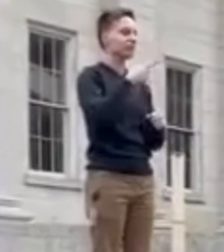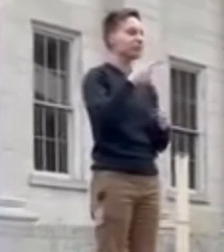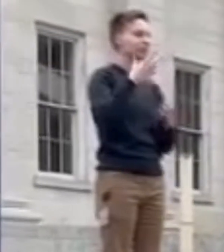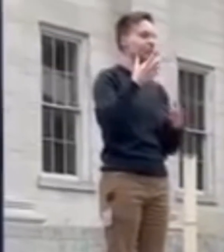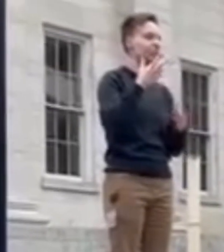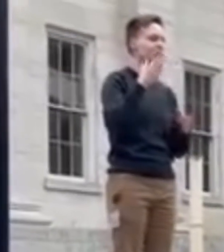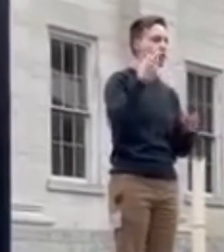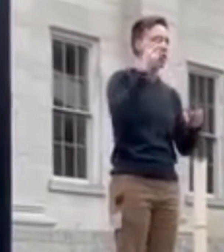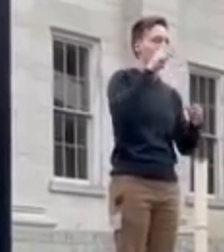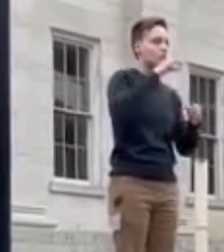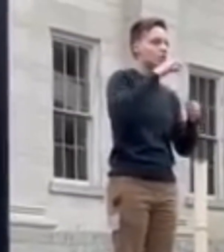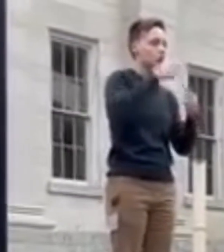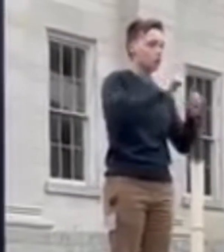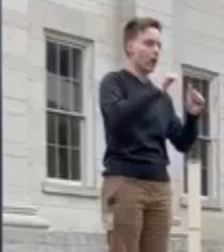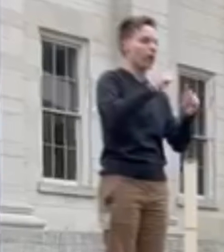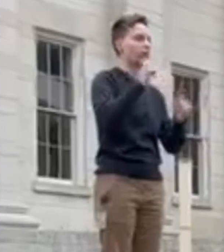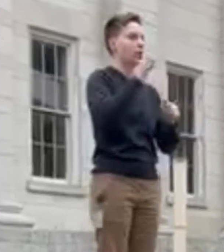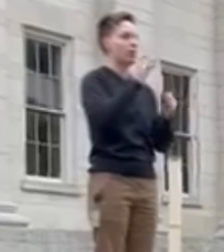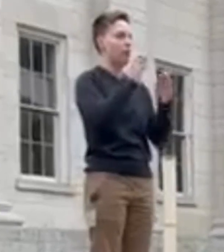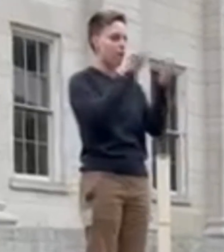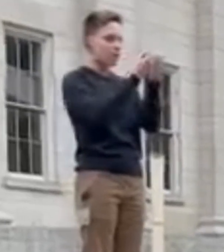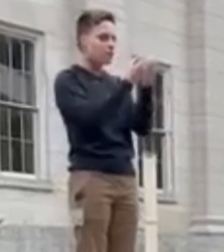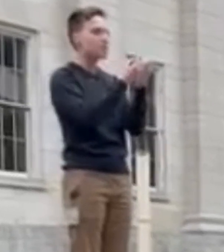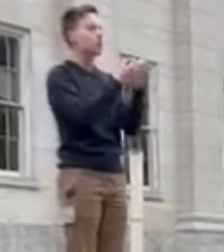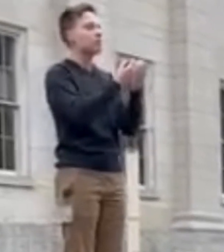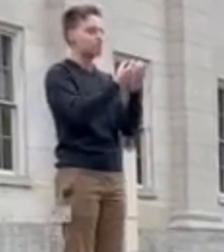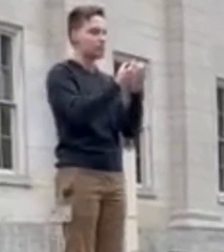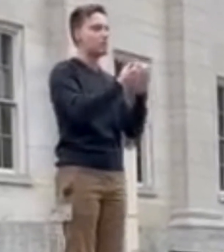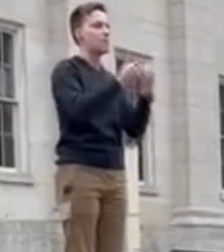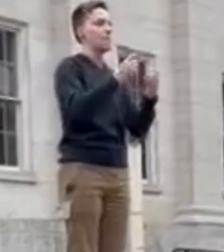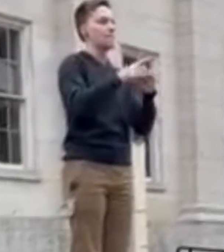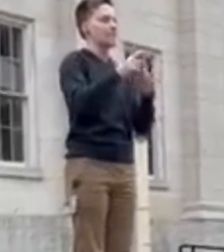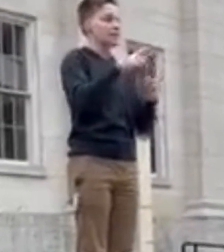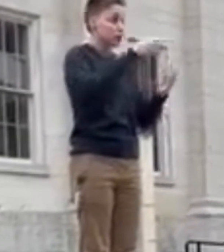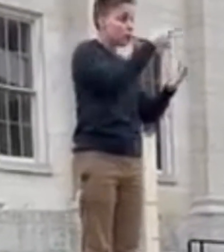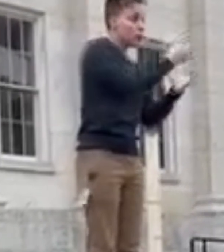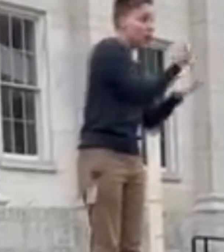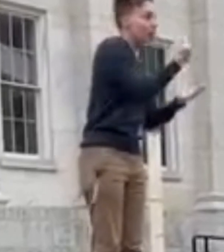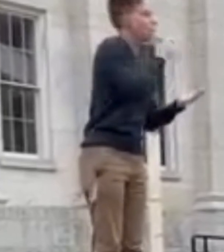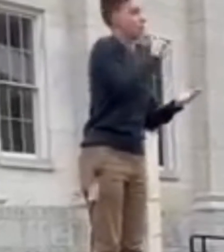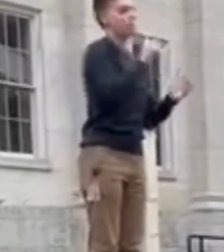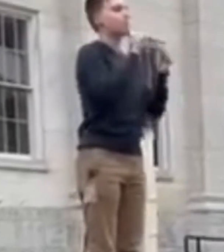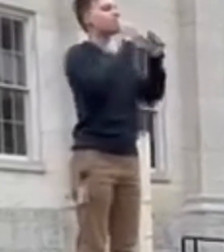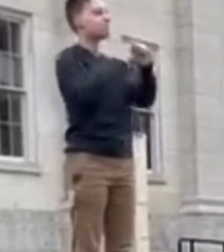last cycle. She did not win, but she put up one hell of a fight.